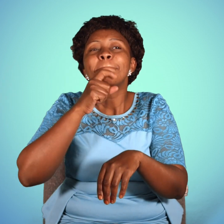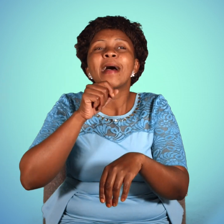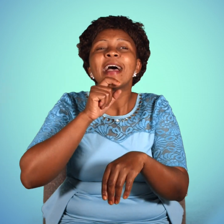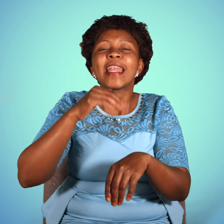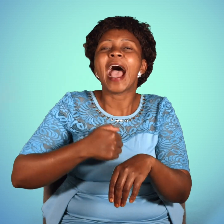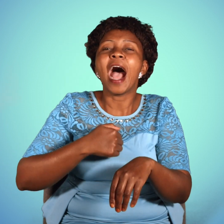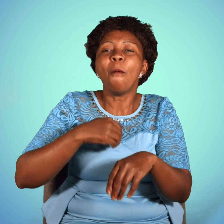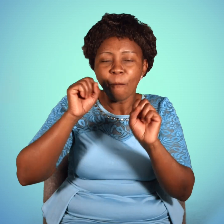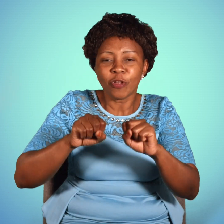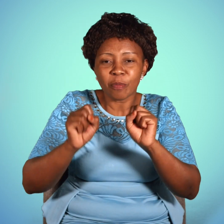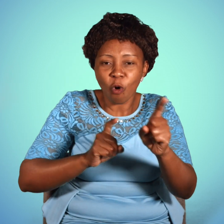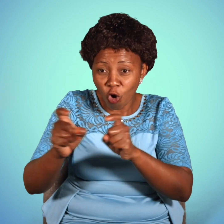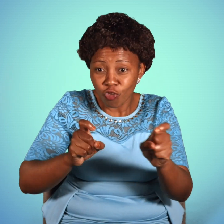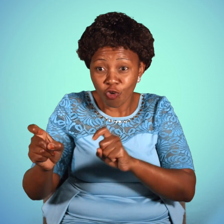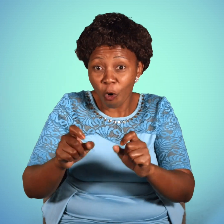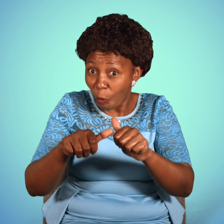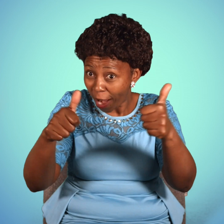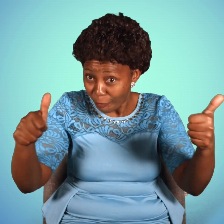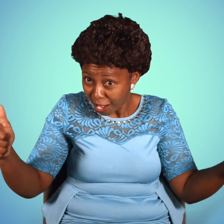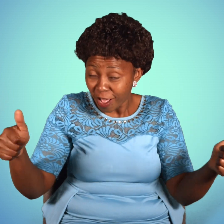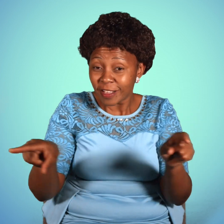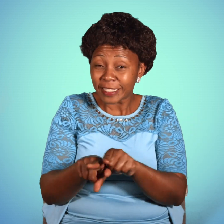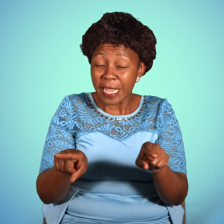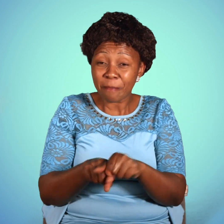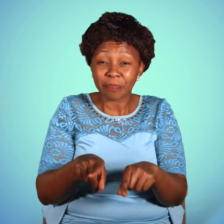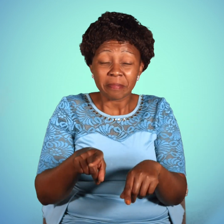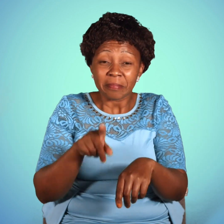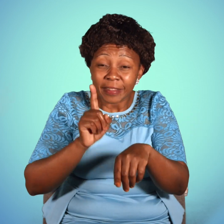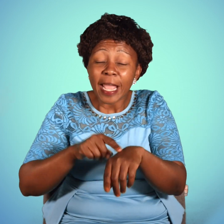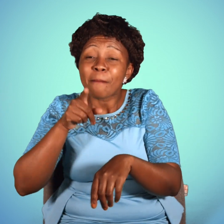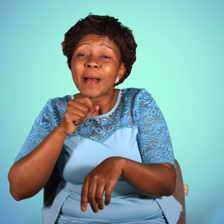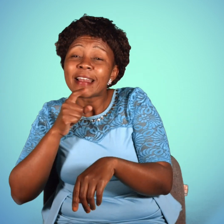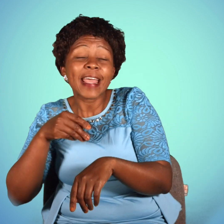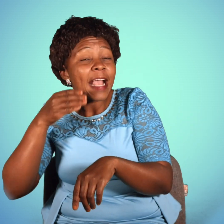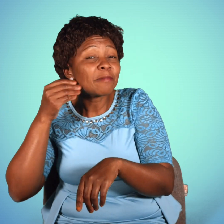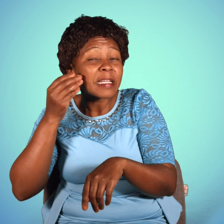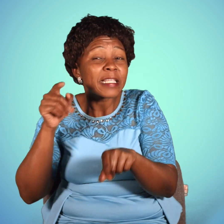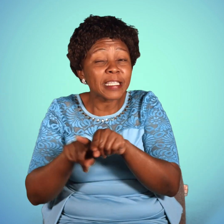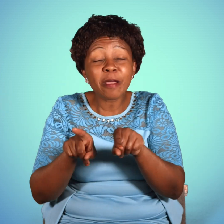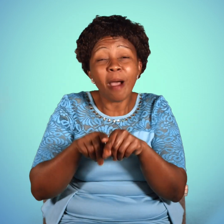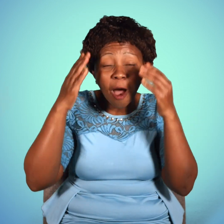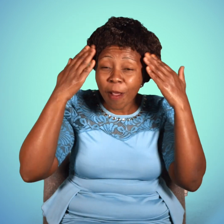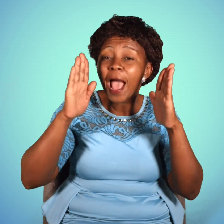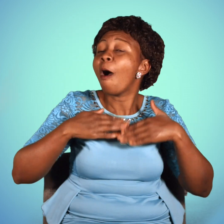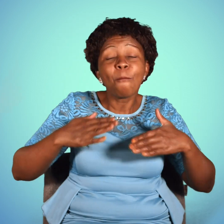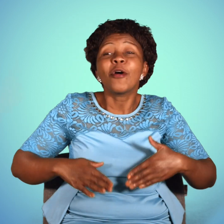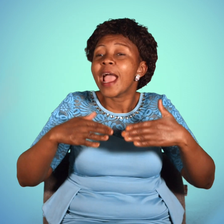of self-control, experience, and knowledge of his body, so that he is able to know when he is about